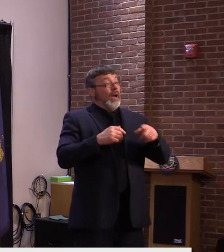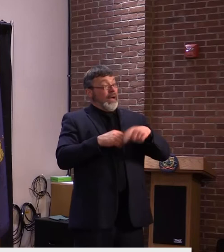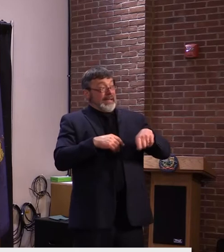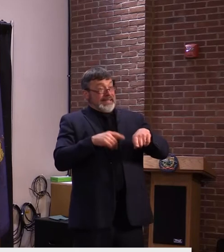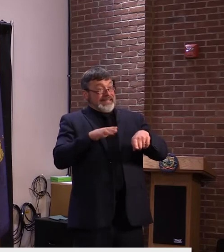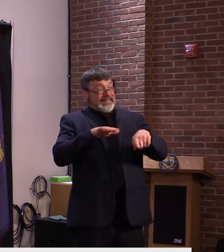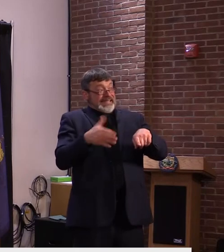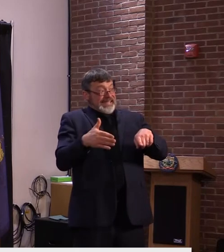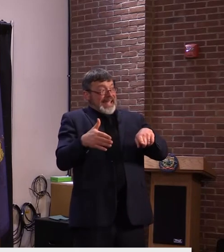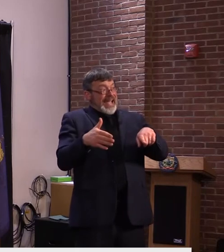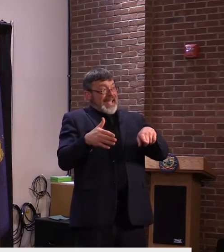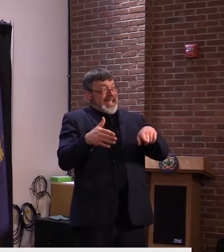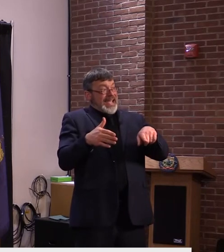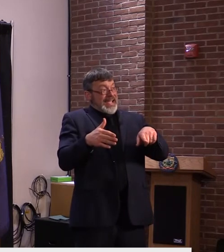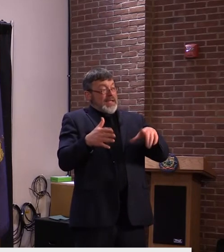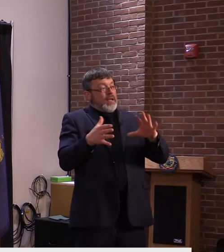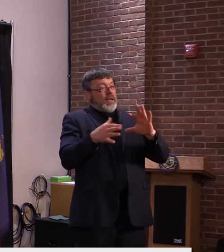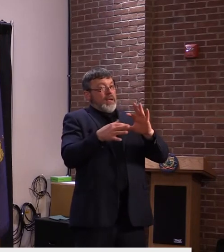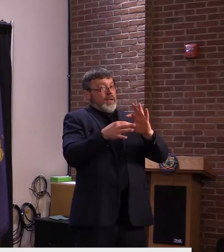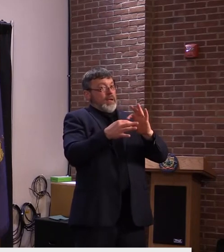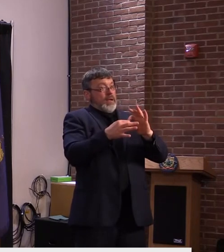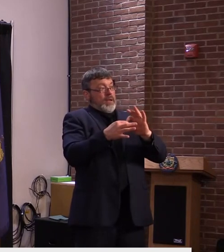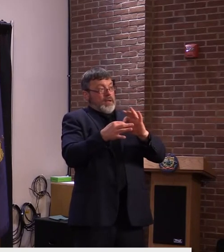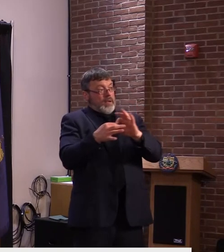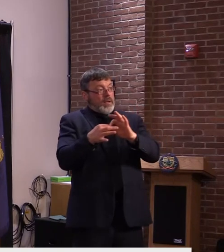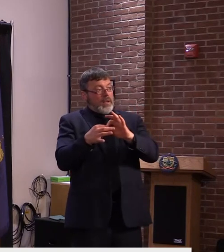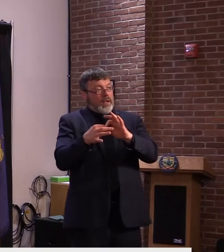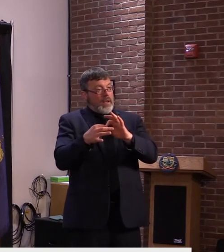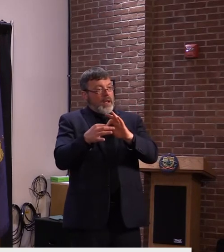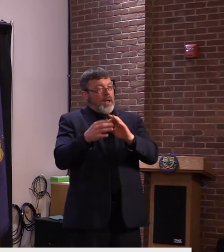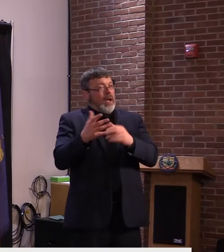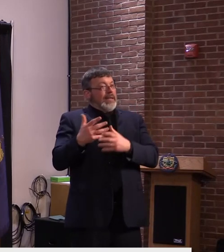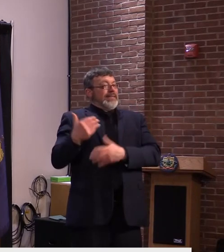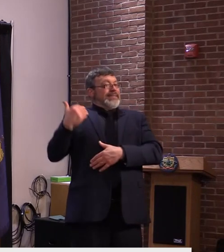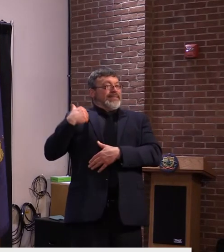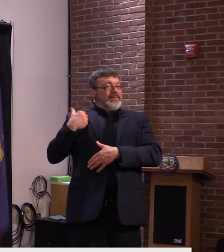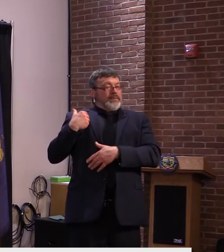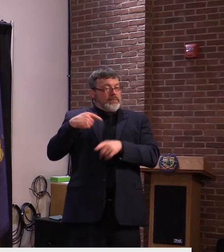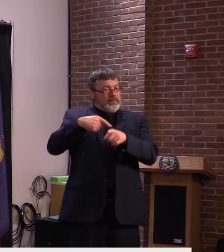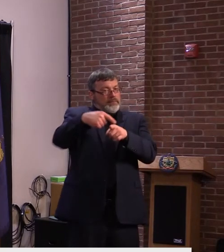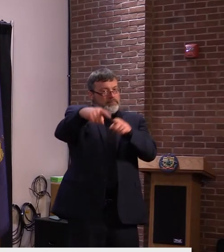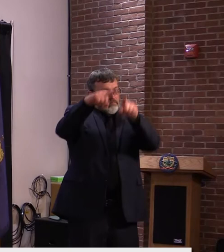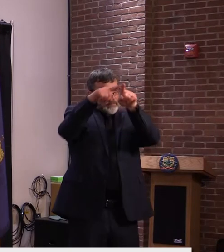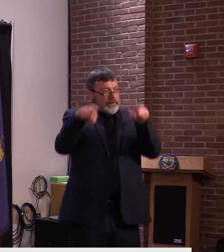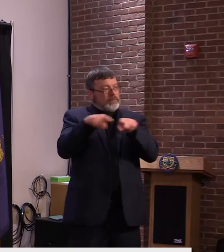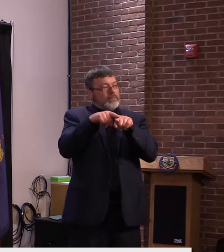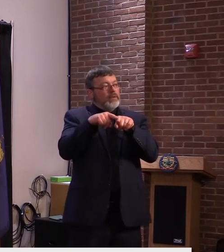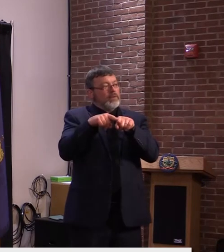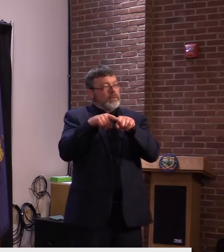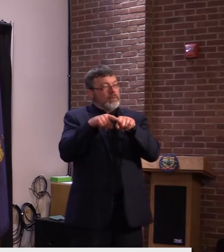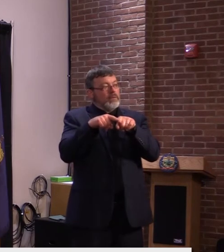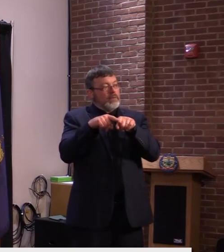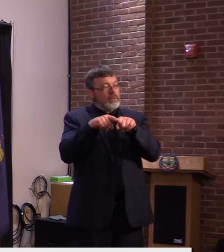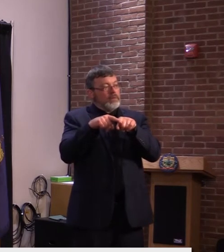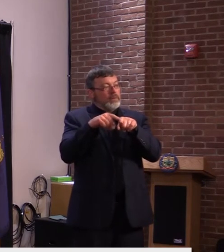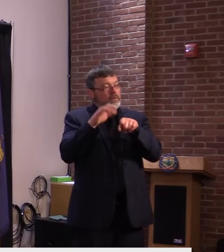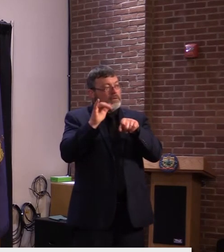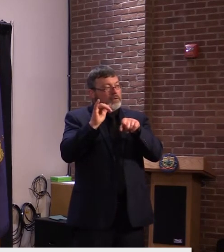are related to the Delta variant as well. It's still a hangover from the Delta variant and